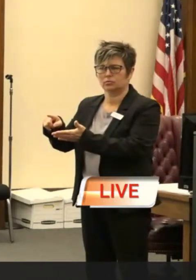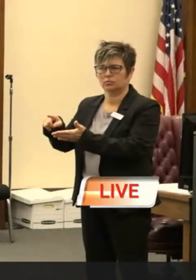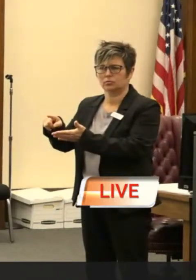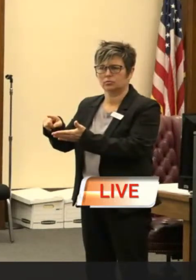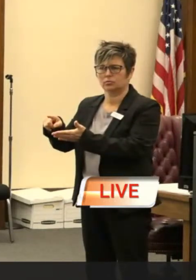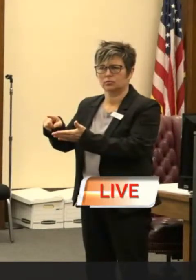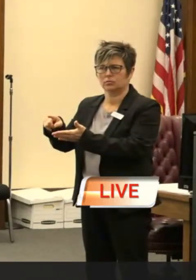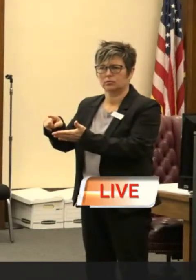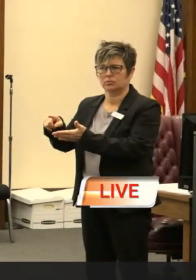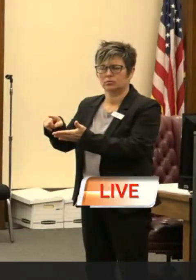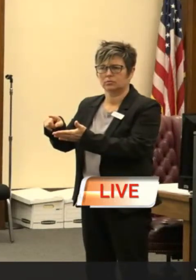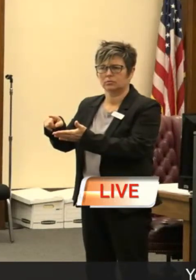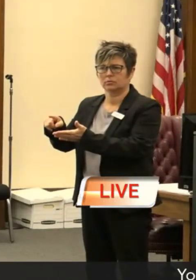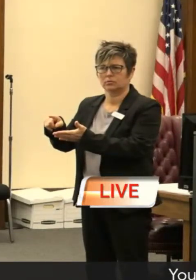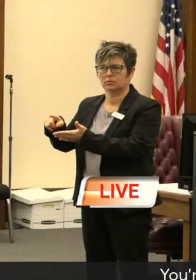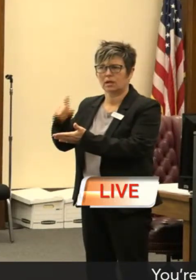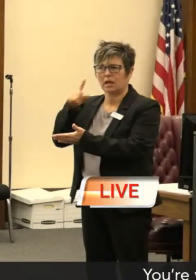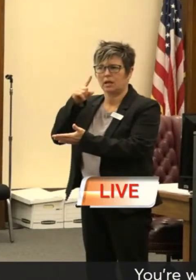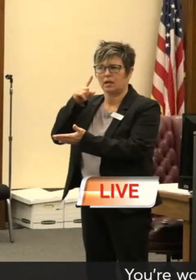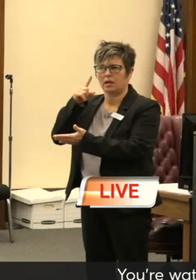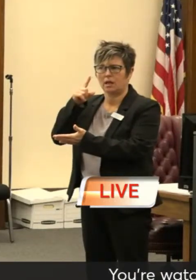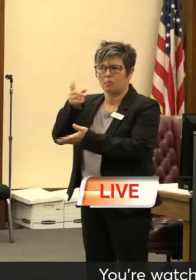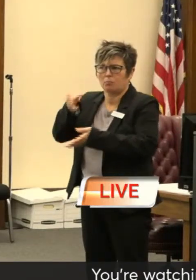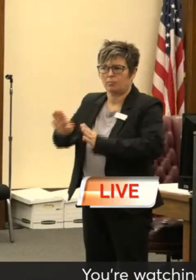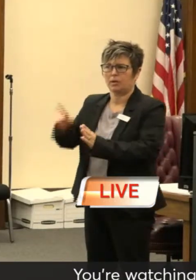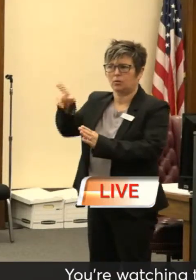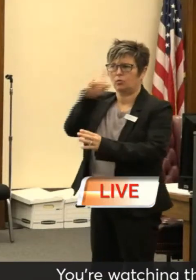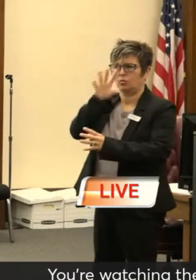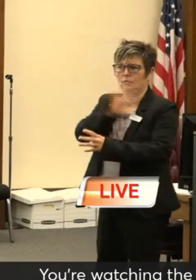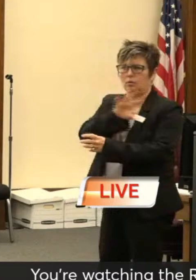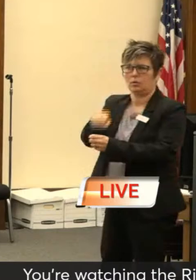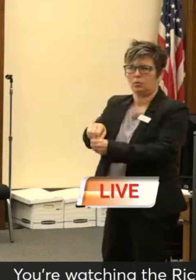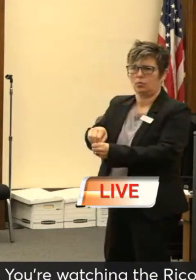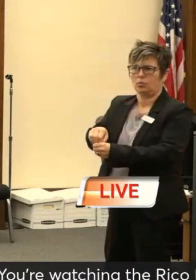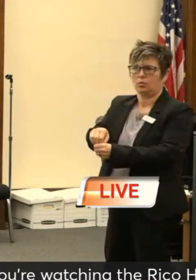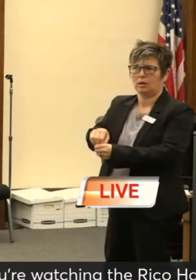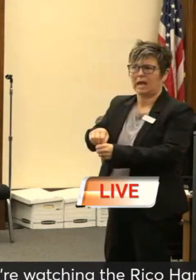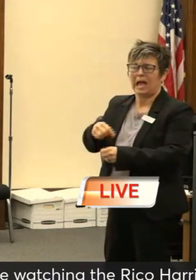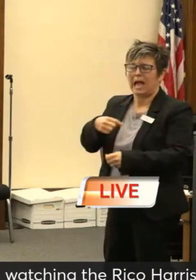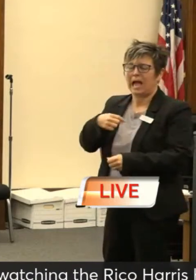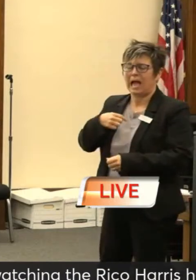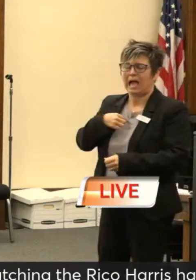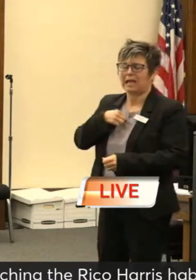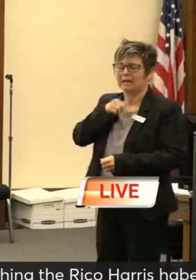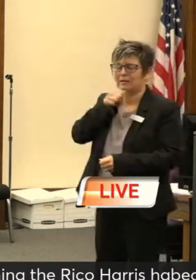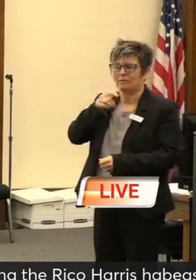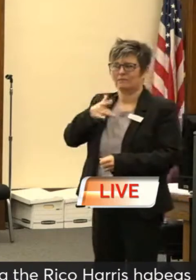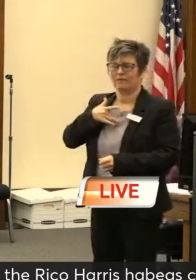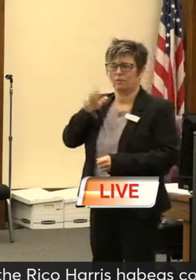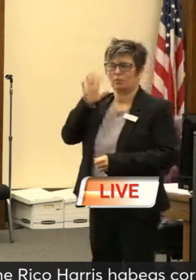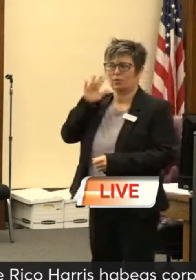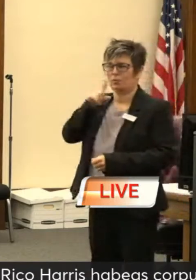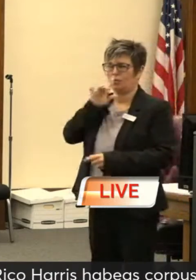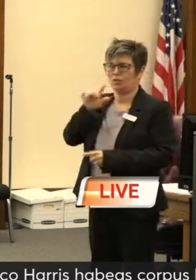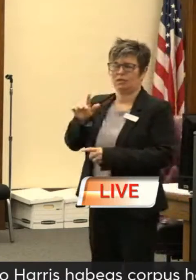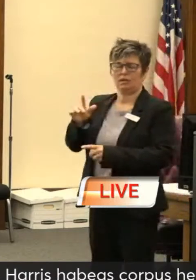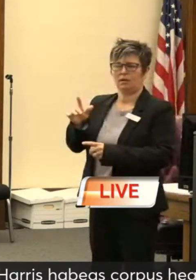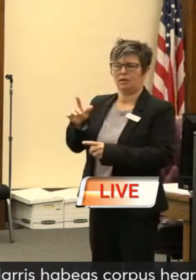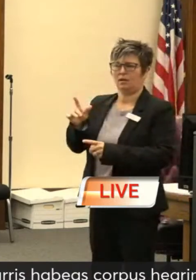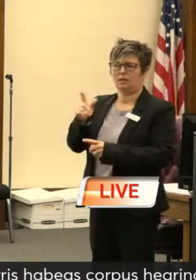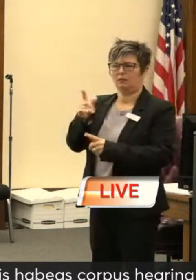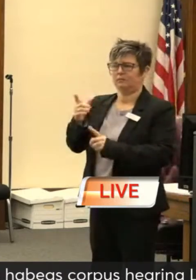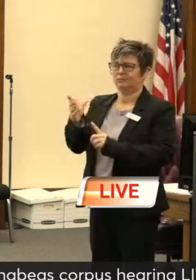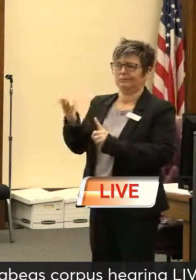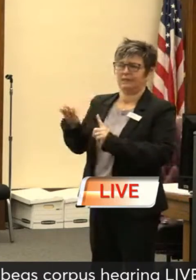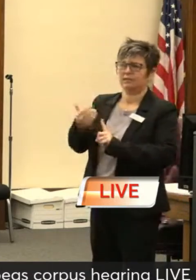I'm gonna let you put it in. I don't know that it's gonna be very dispositive of anything. I